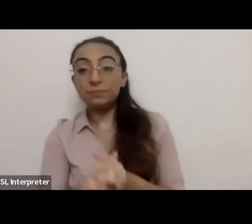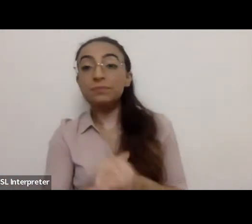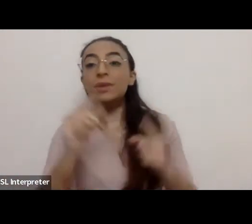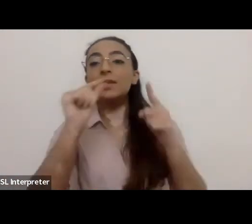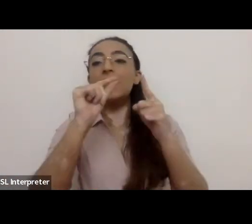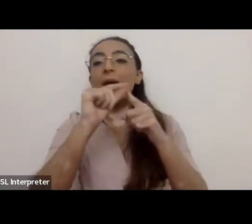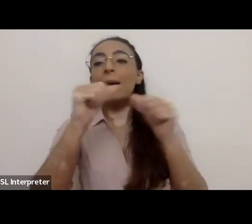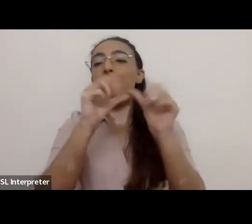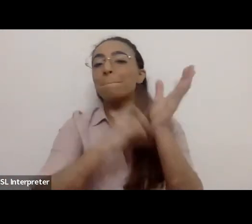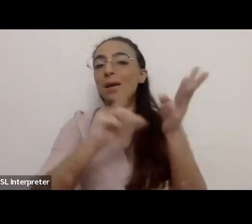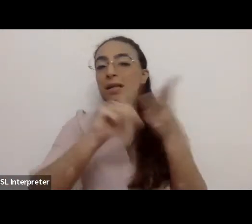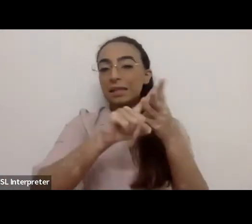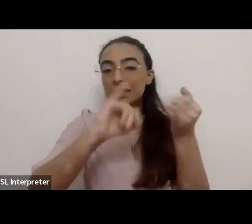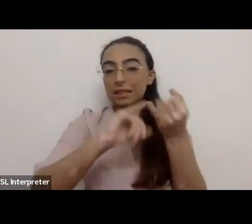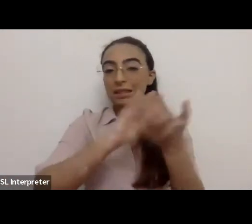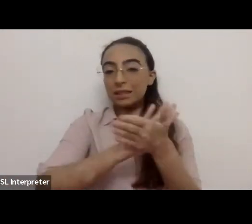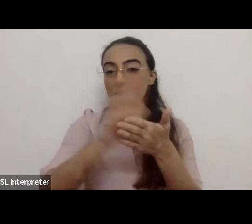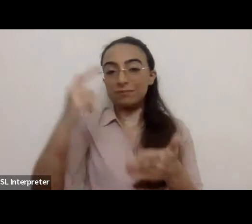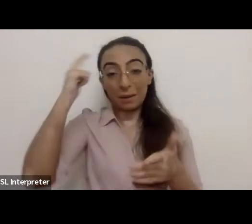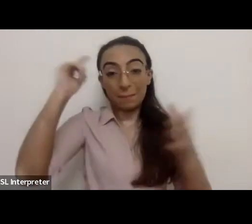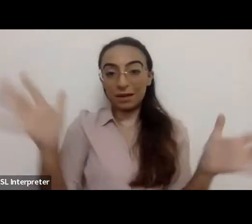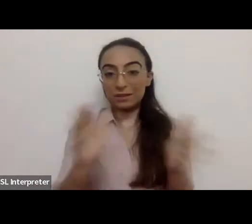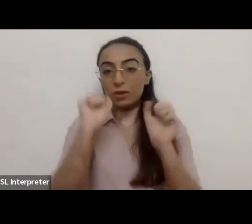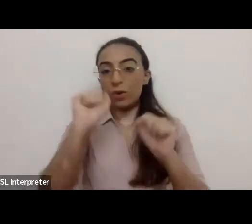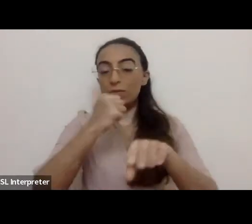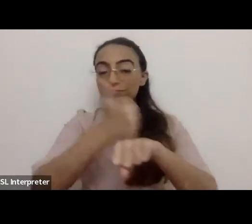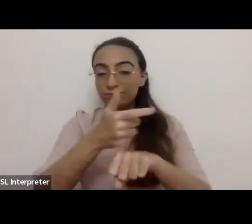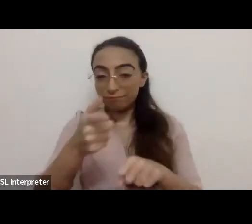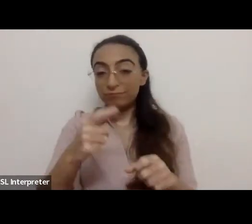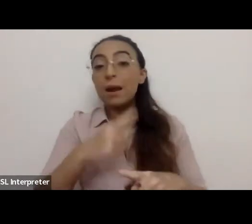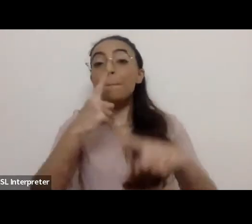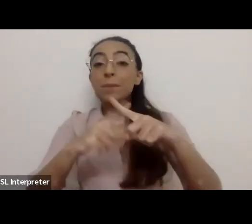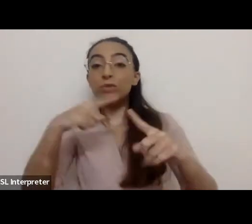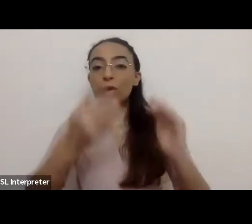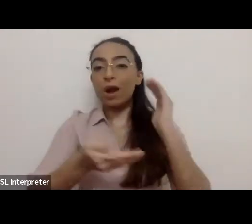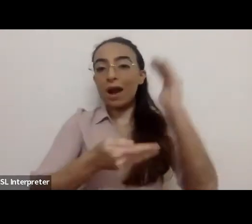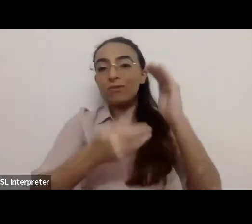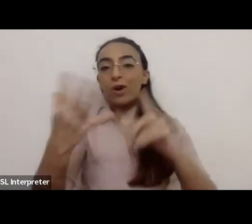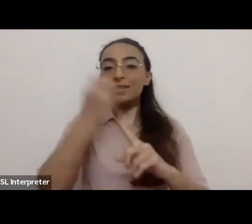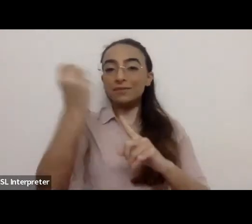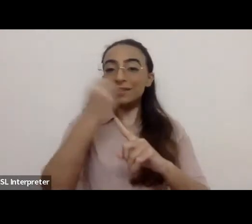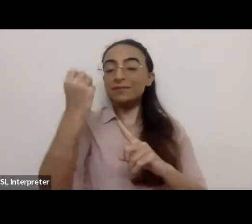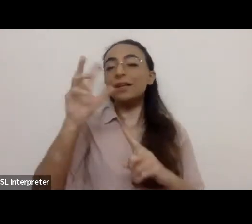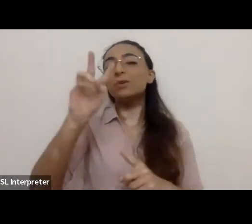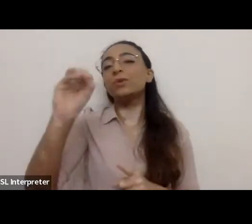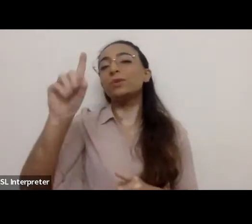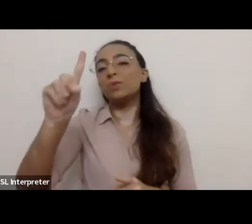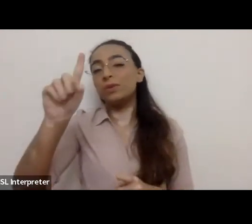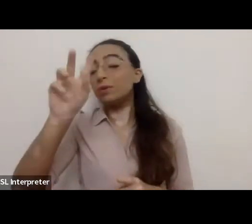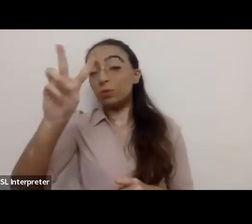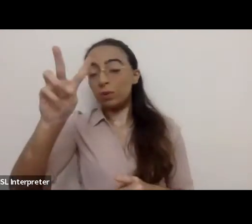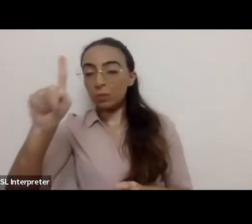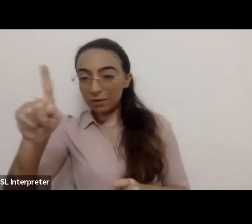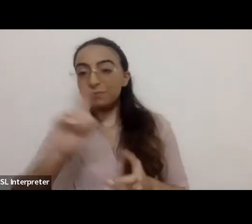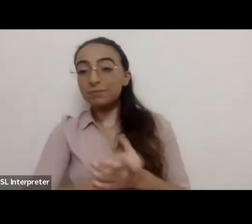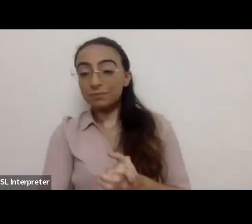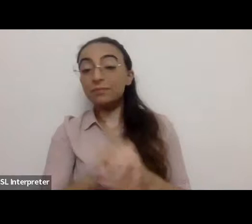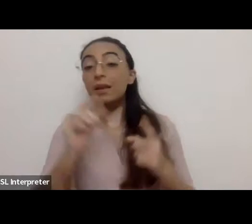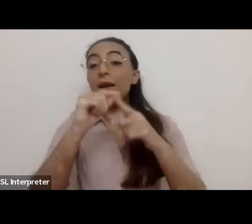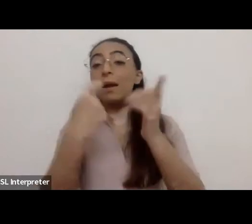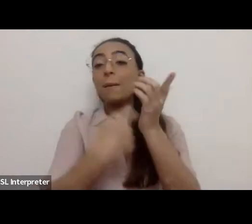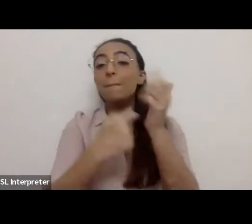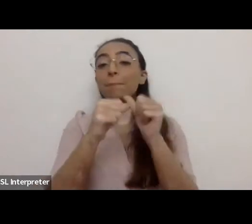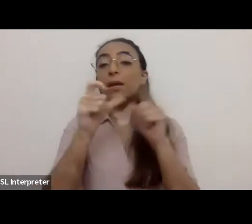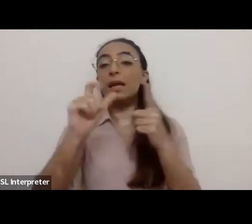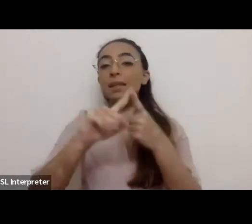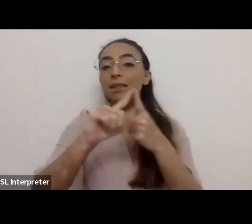Mindtree, all the awardees for the Helen Keller Awards 2021, Mr. Pradeep Gupta, Chairman, Cyber Media and